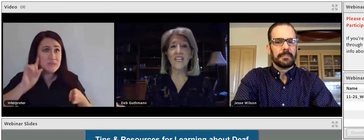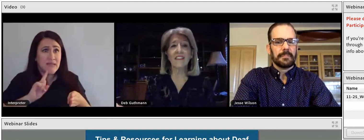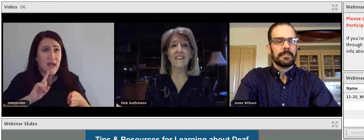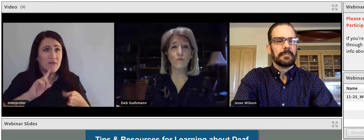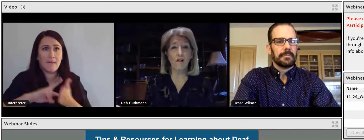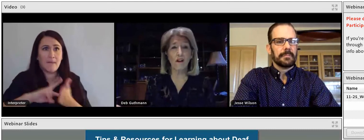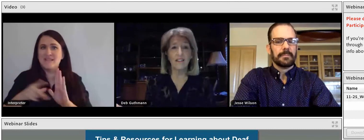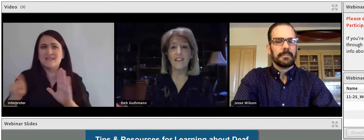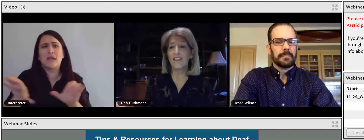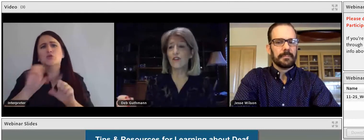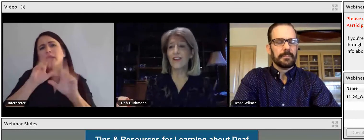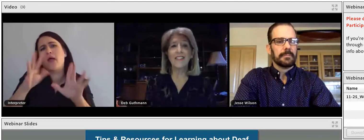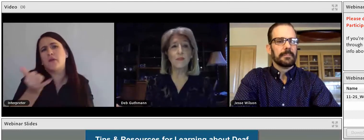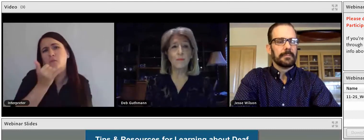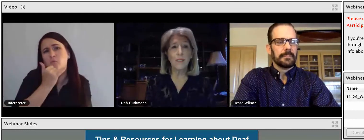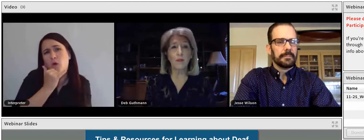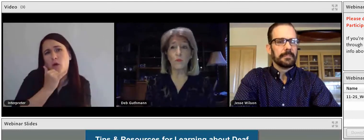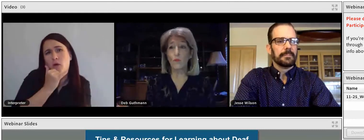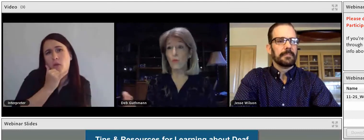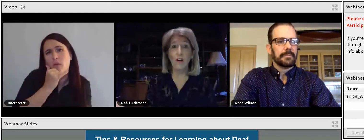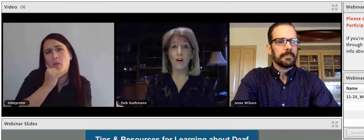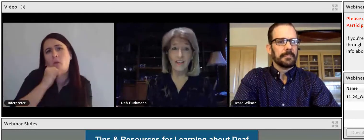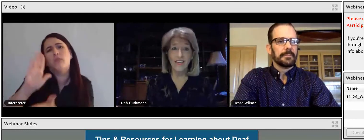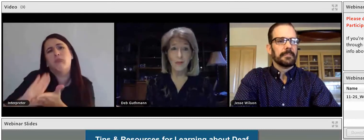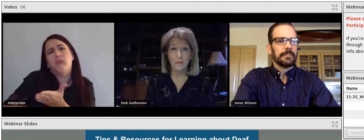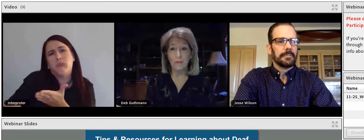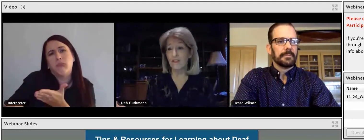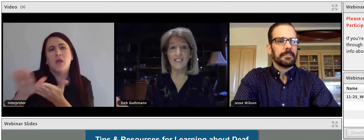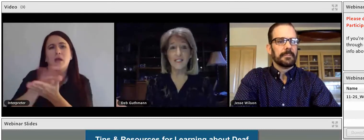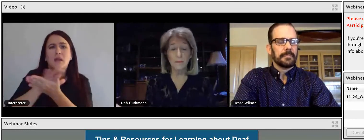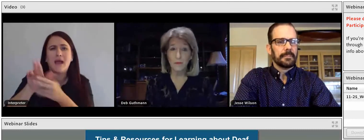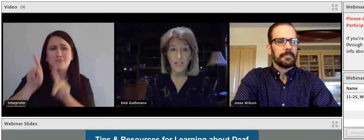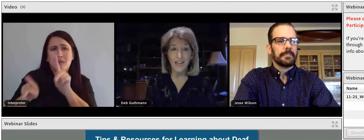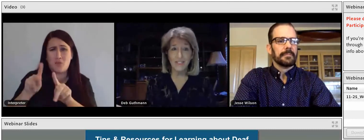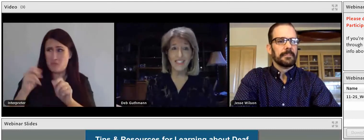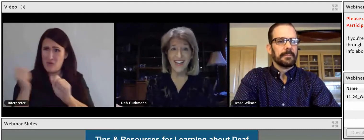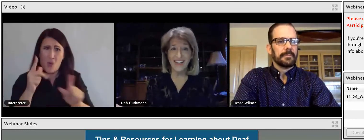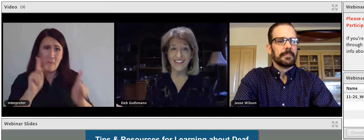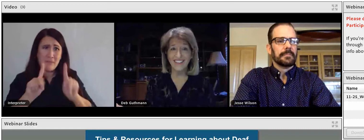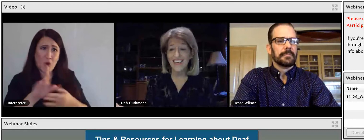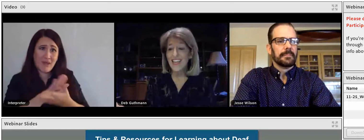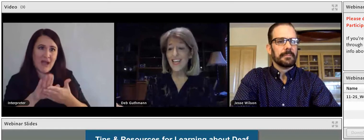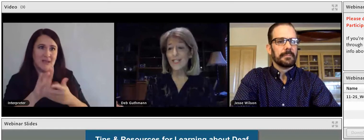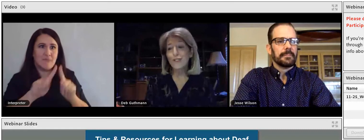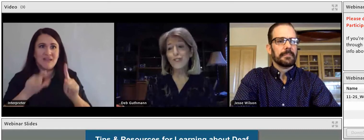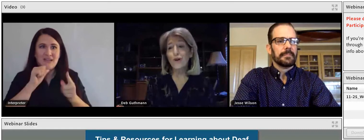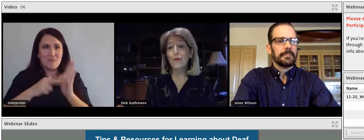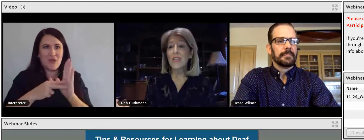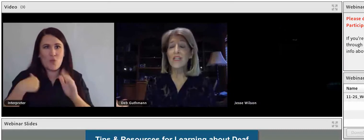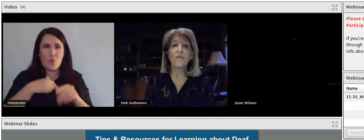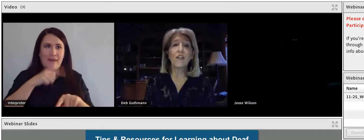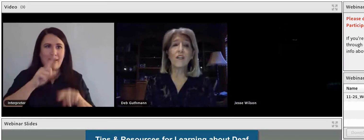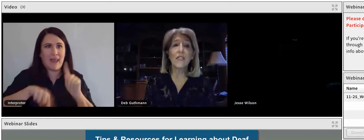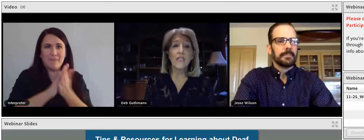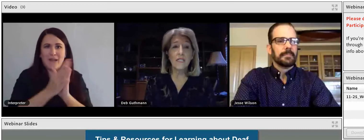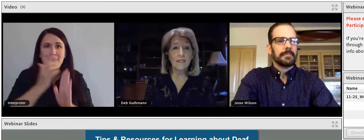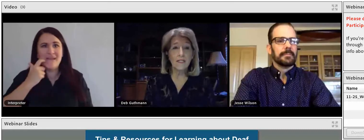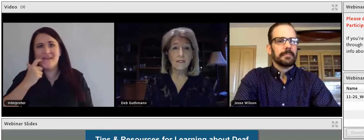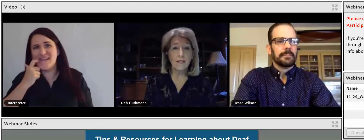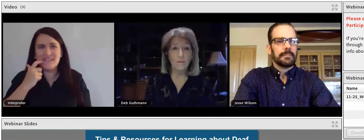don't do anything wrong. They're nice people. Well, we're all nice people. It doesn't mean we can't be an addict. And so